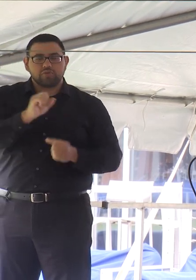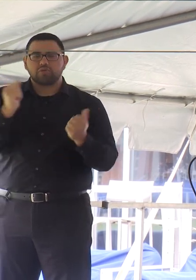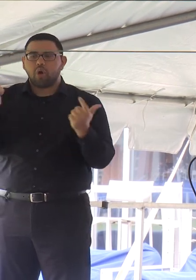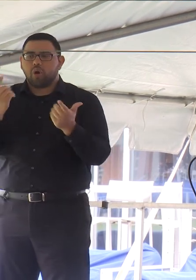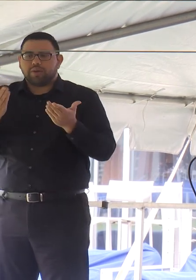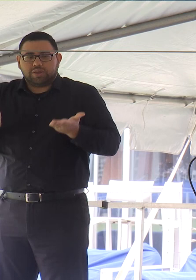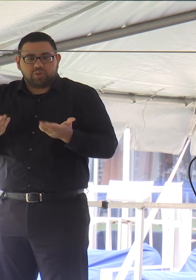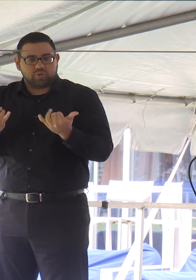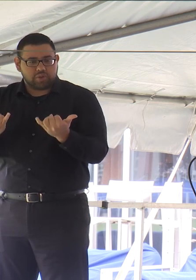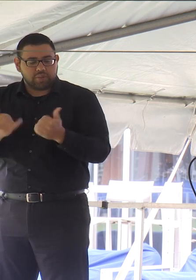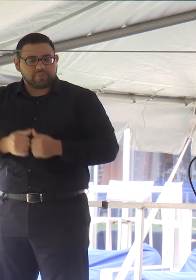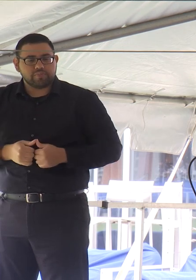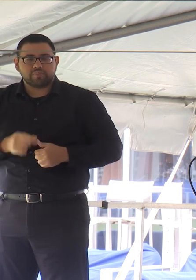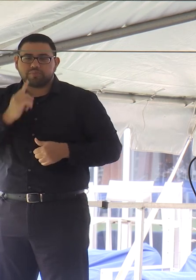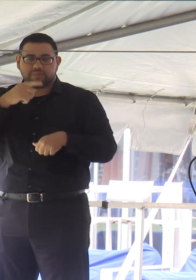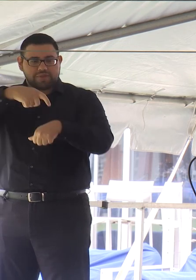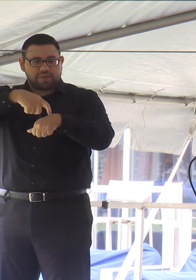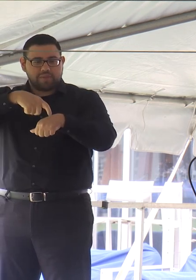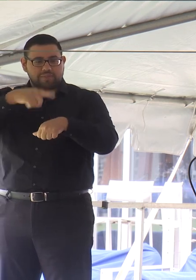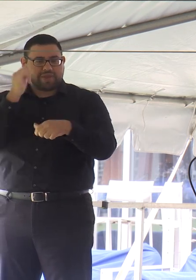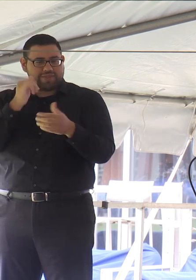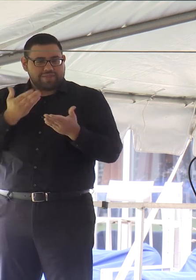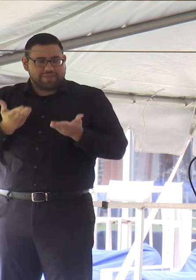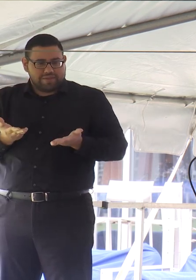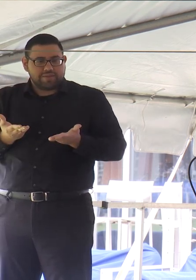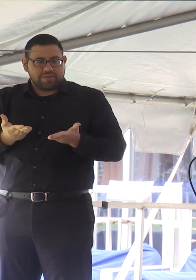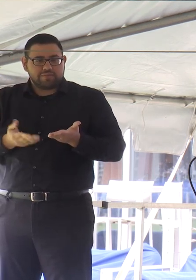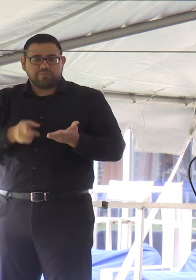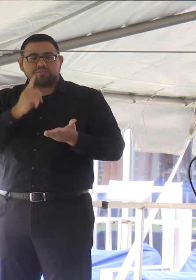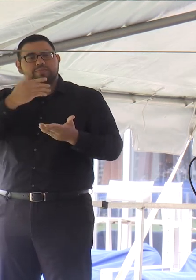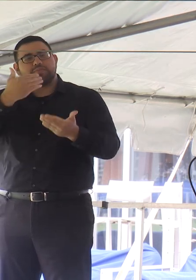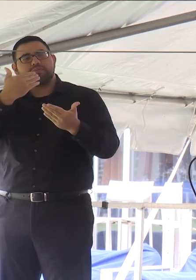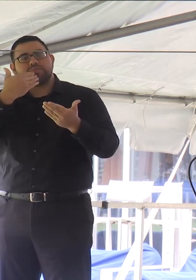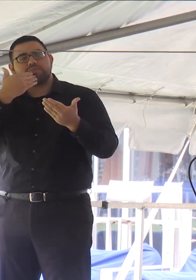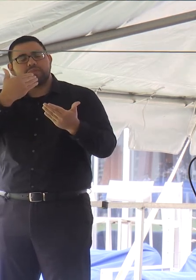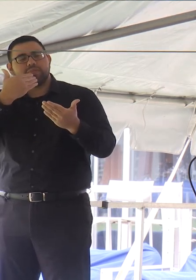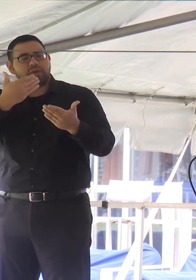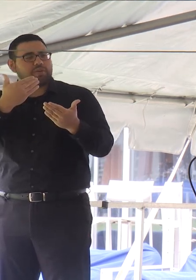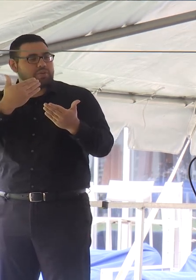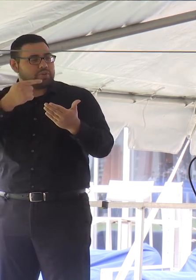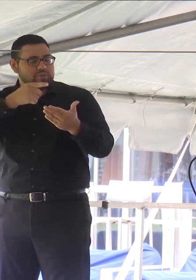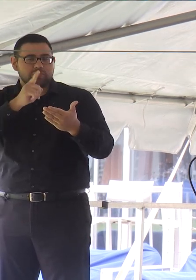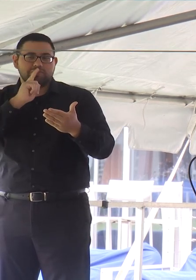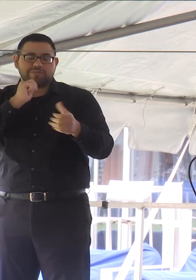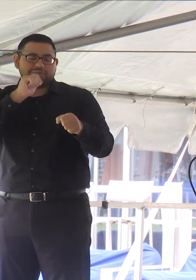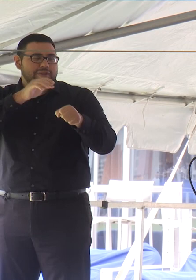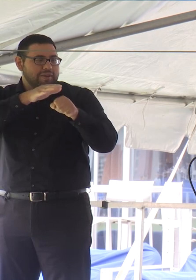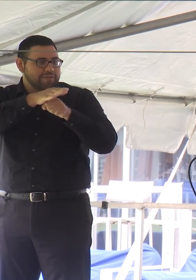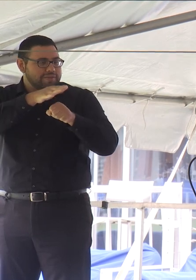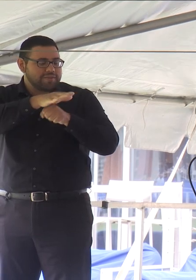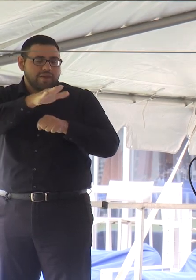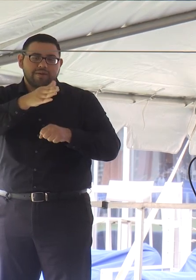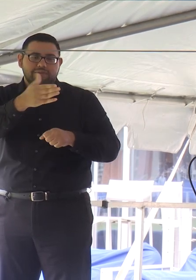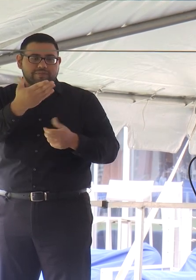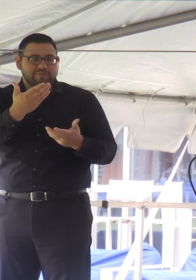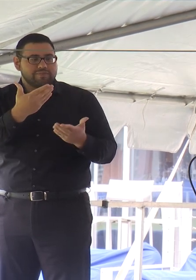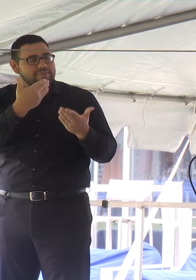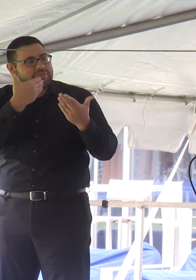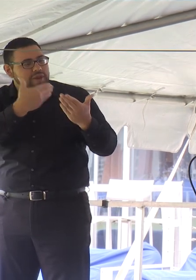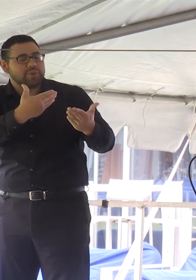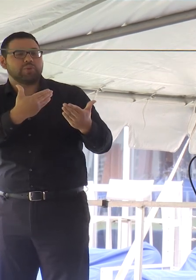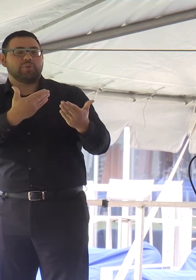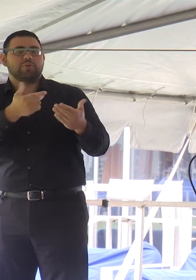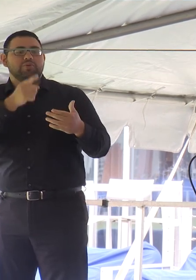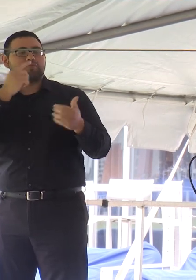today. It's moments like these that simply, thank you, simply just, it isn't enough. What you're doing for us